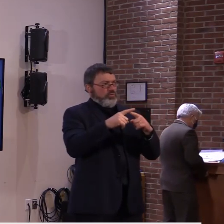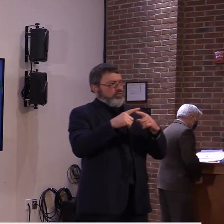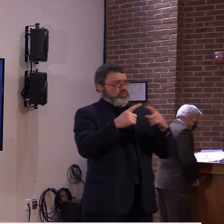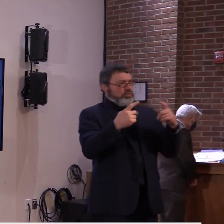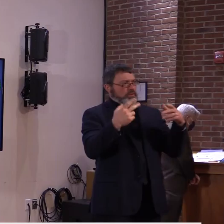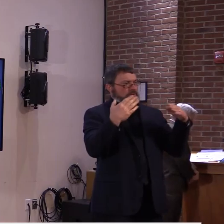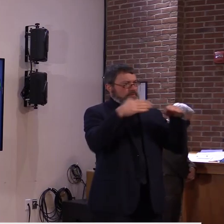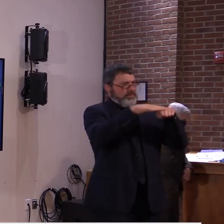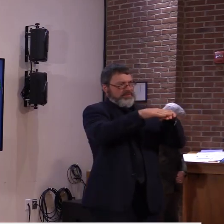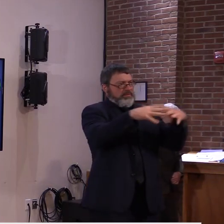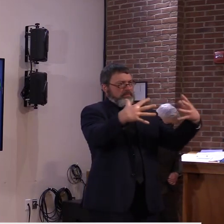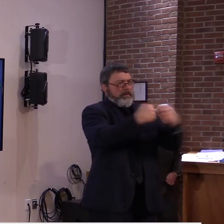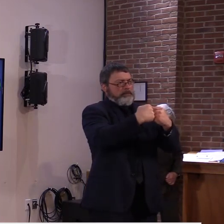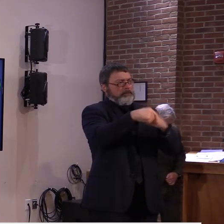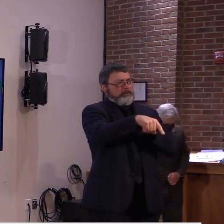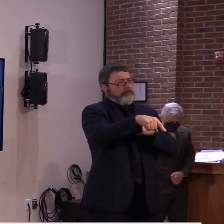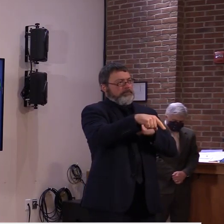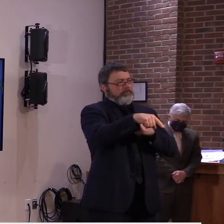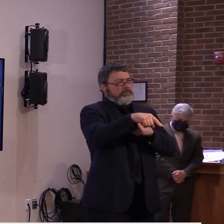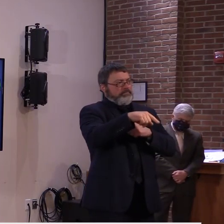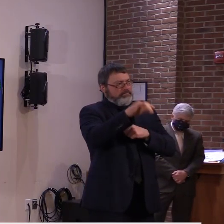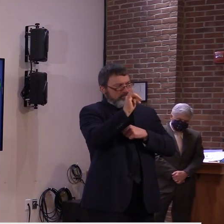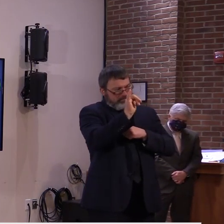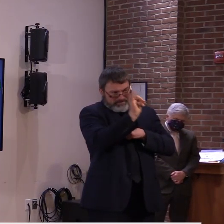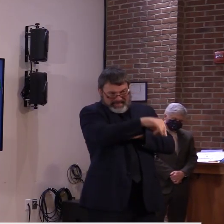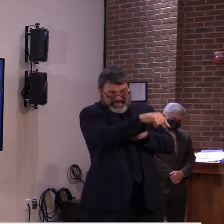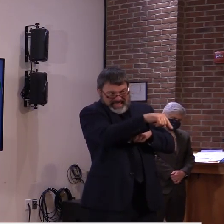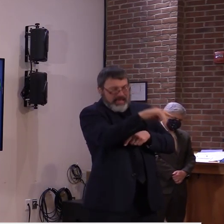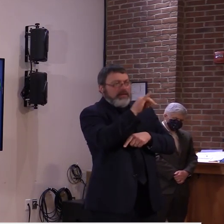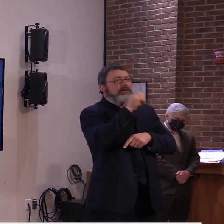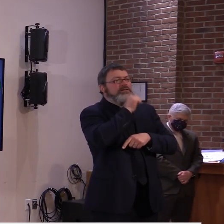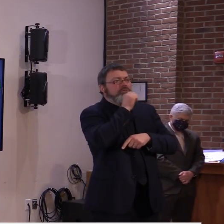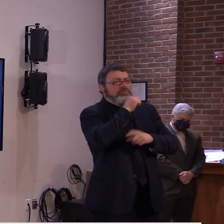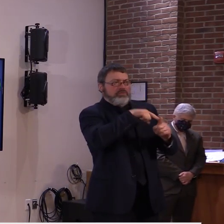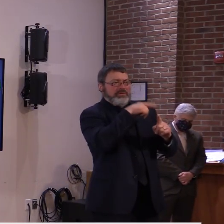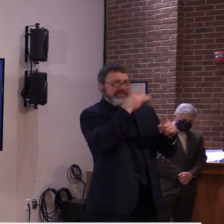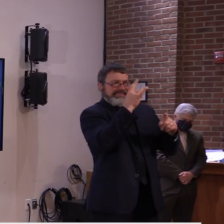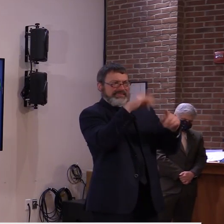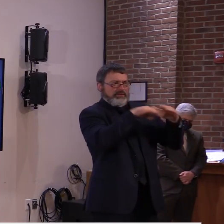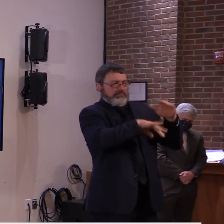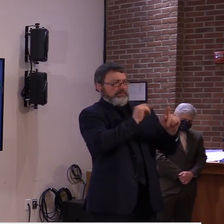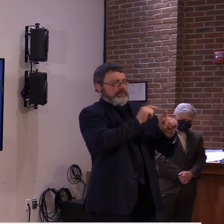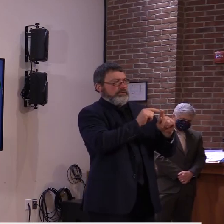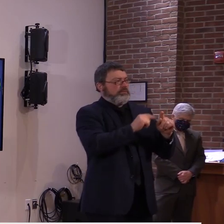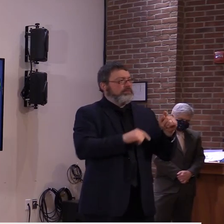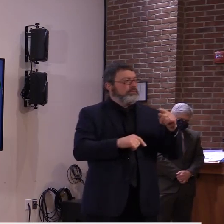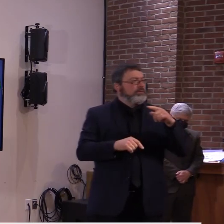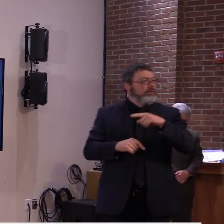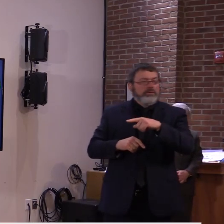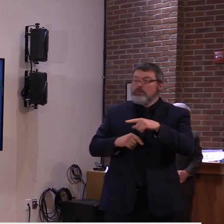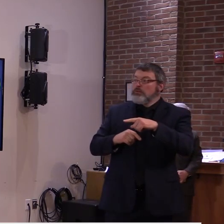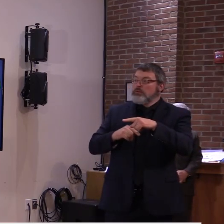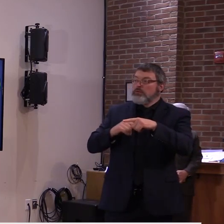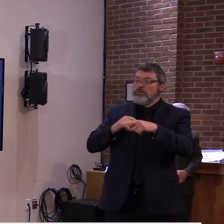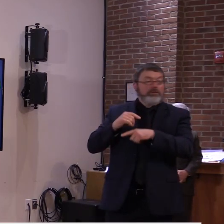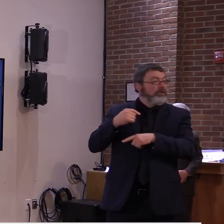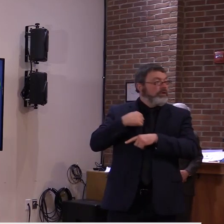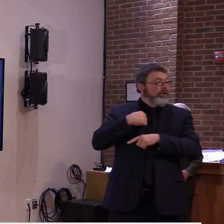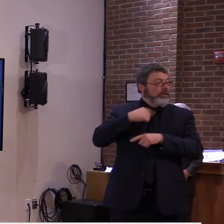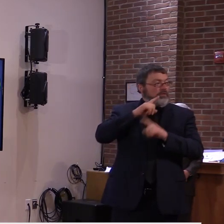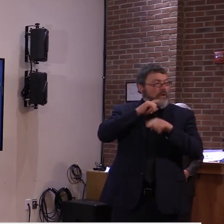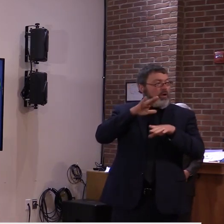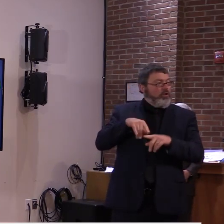His opinion has not been discarded, Mike. His opinion was on point to one specific case, did not relate to